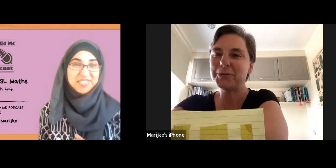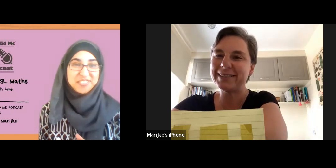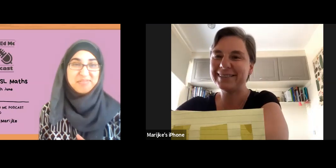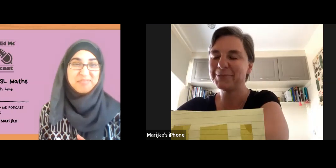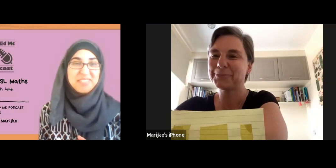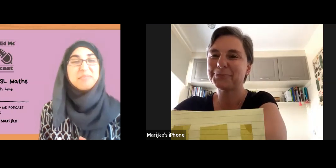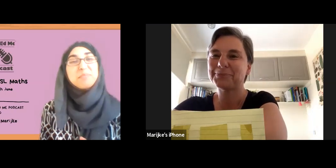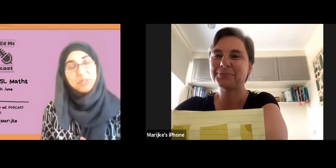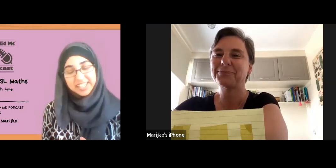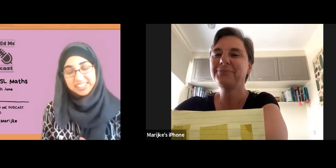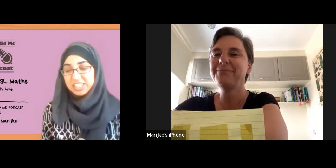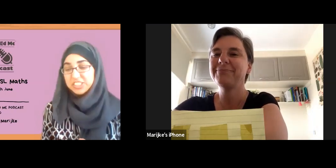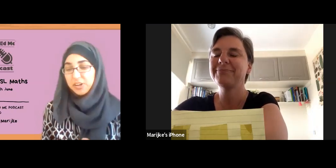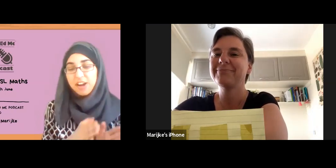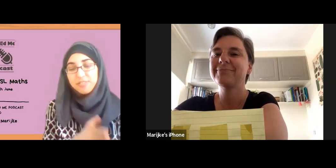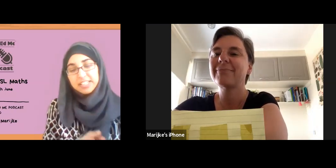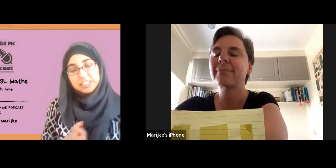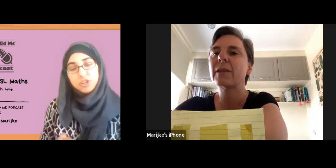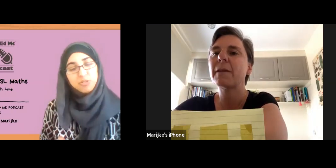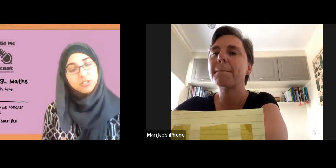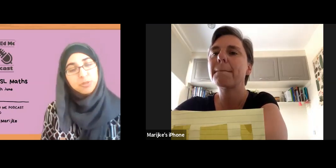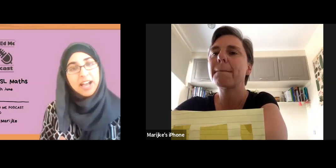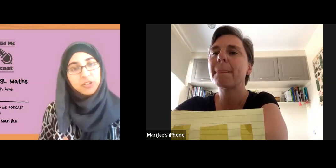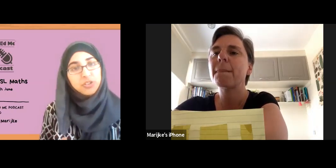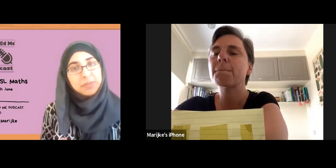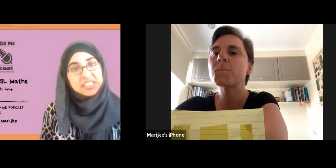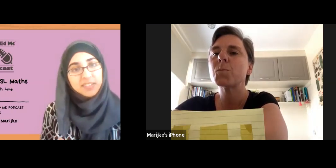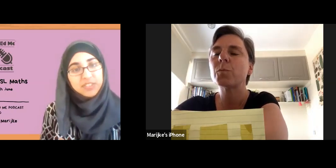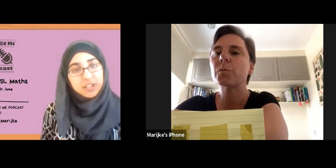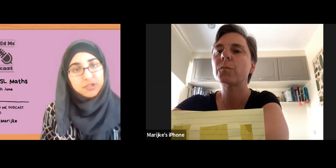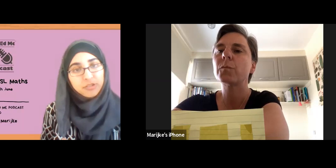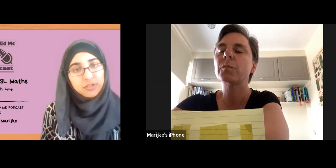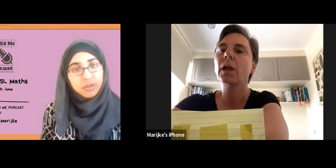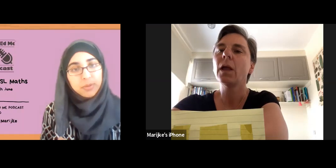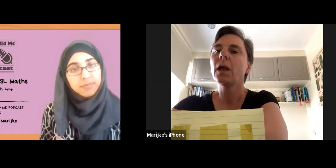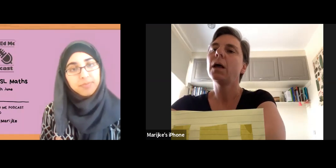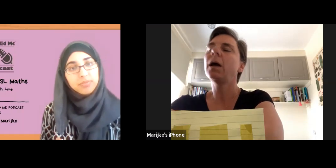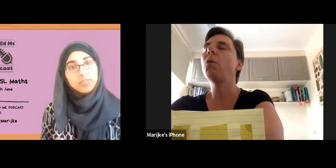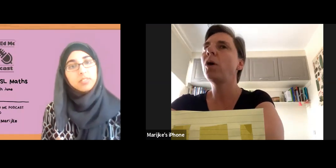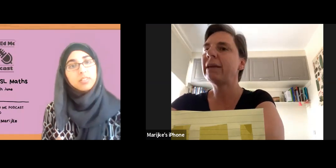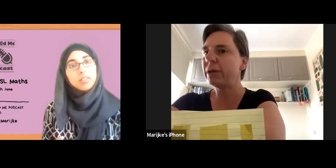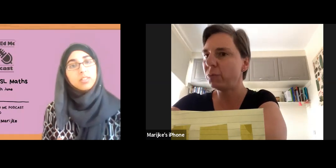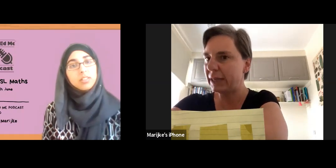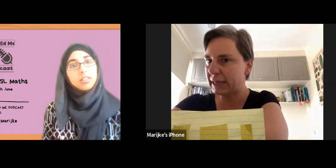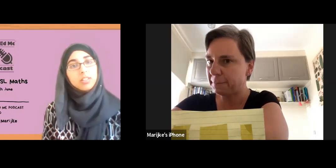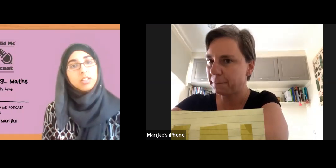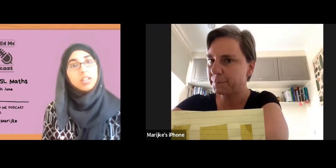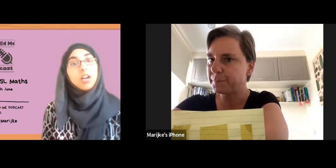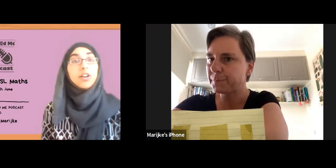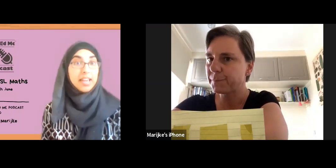posted. Brilliant. So how regularly do you put out your BSL videos on YouTube? One every other week. Okay,